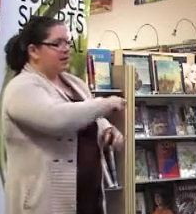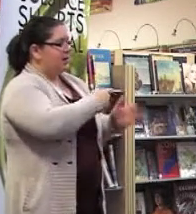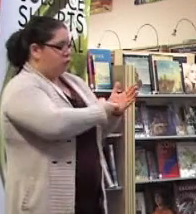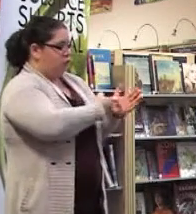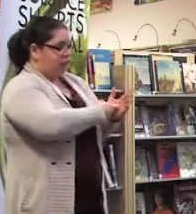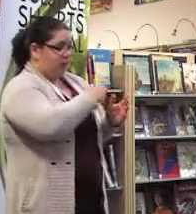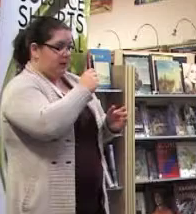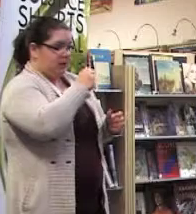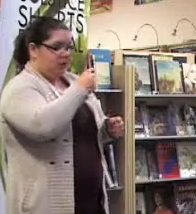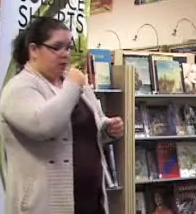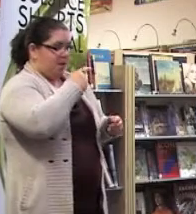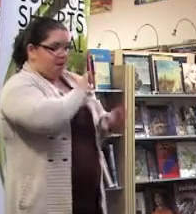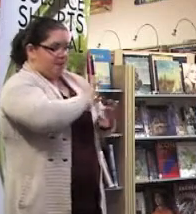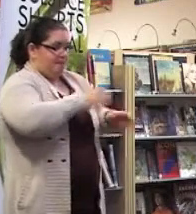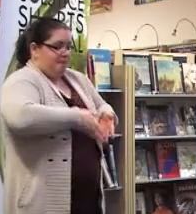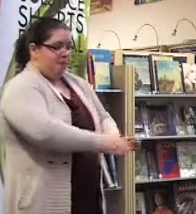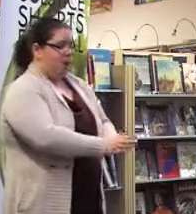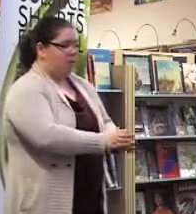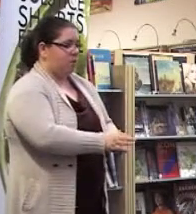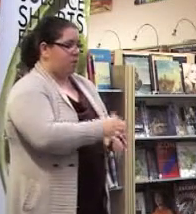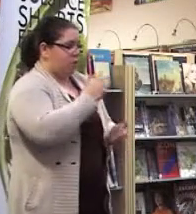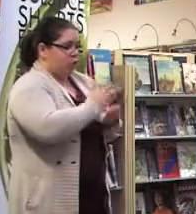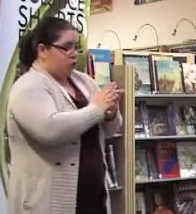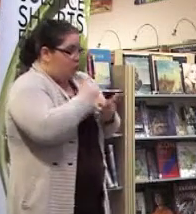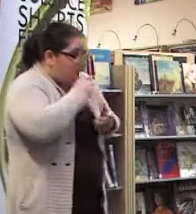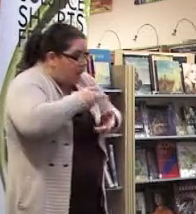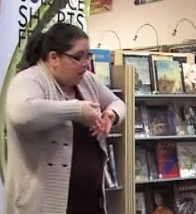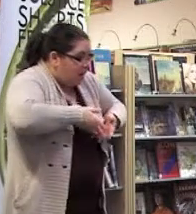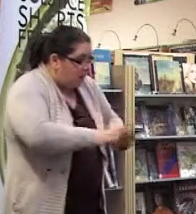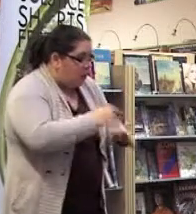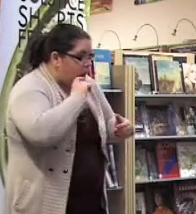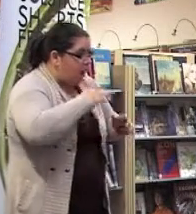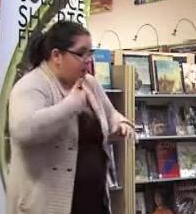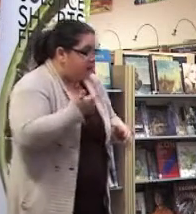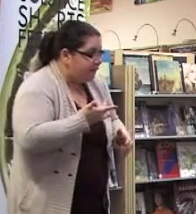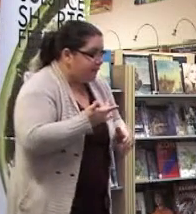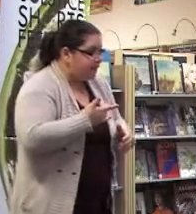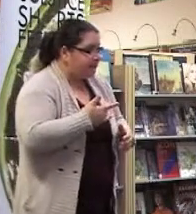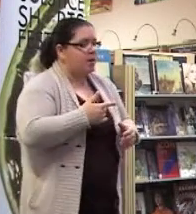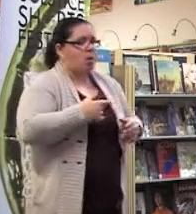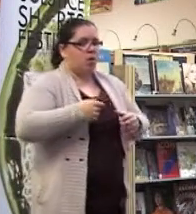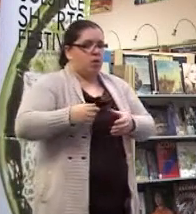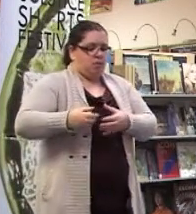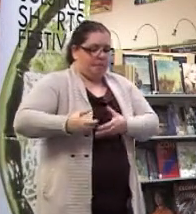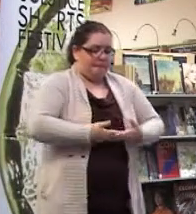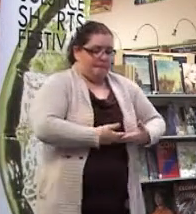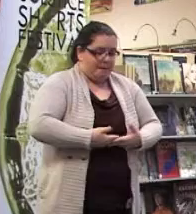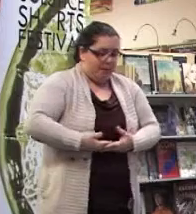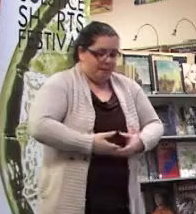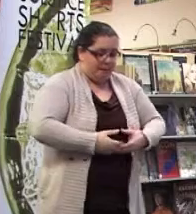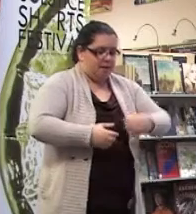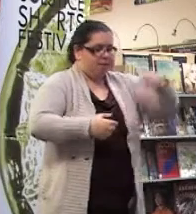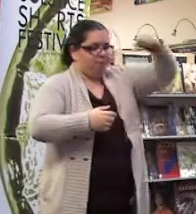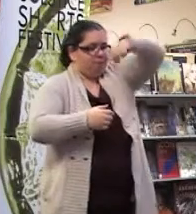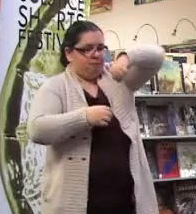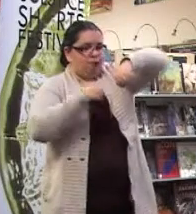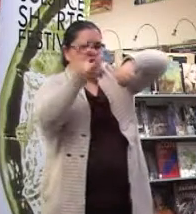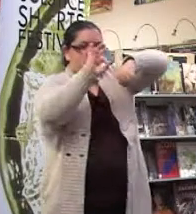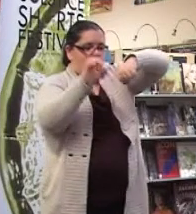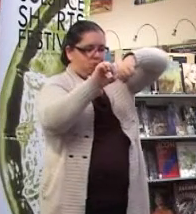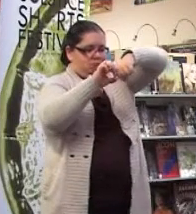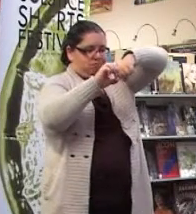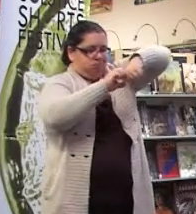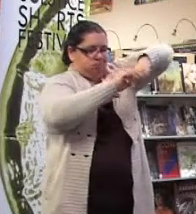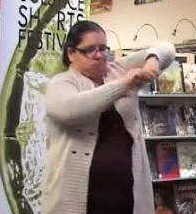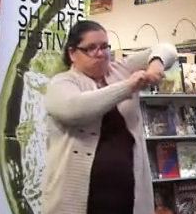time. We didn't know if she'd pull through. The stones were shifting the baby out of place. So anyway, I couldn't be there all the time,